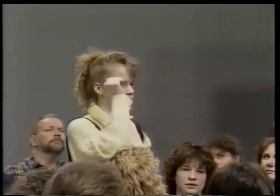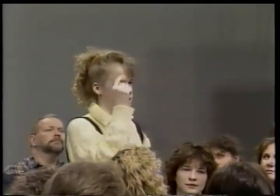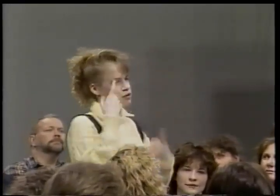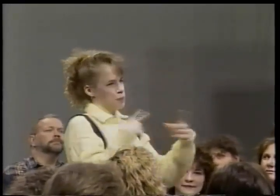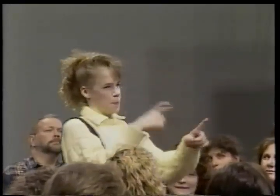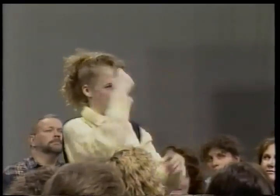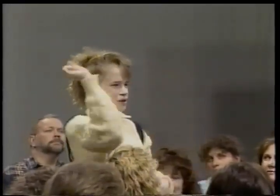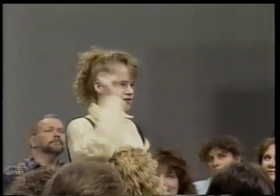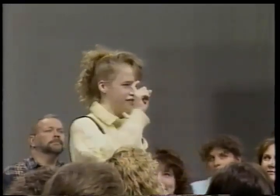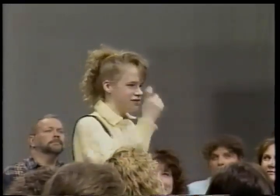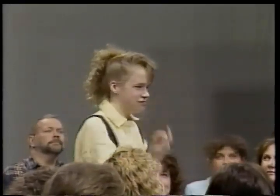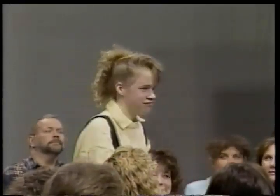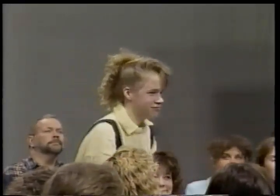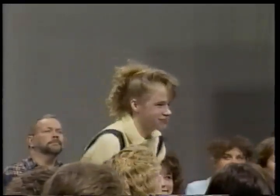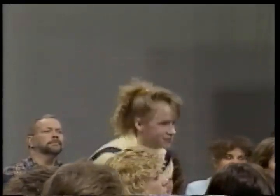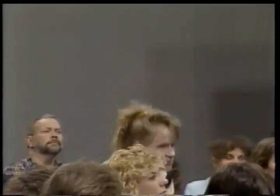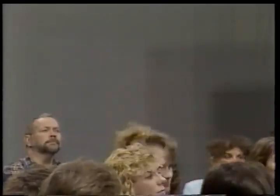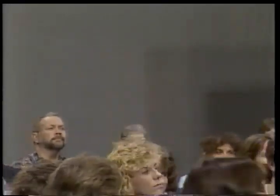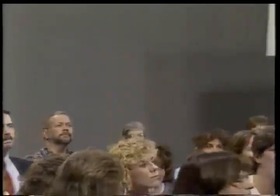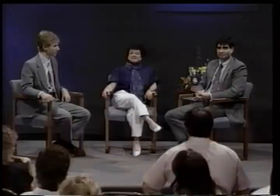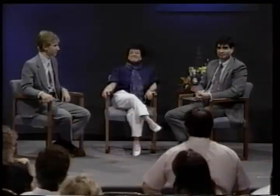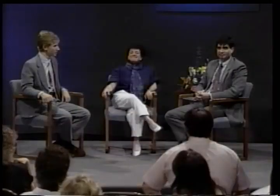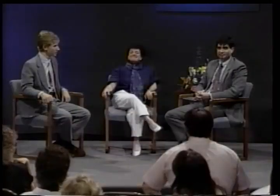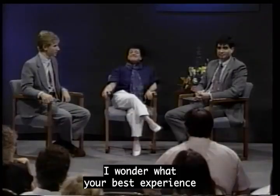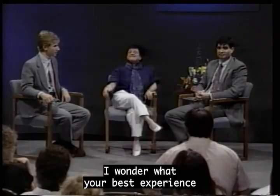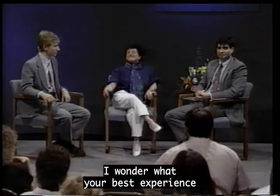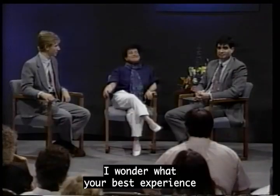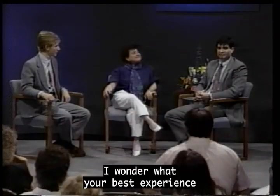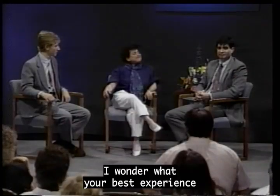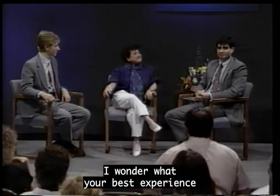I wonder what your best experience during the protest was.